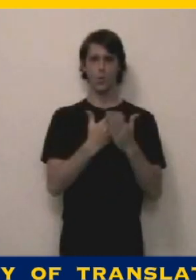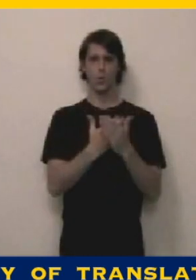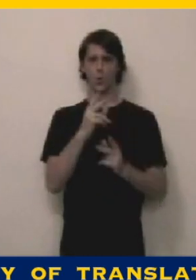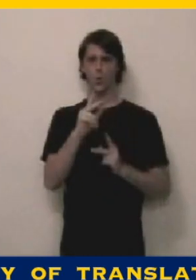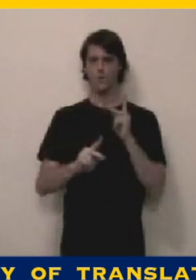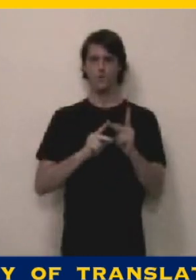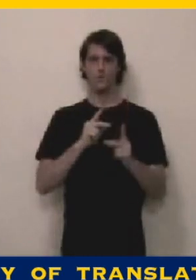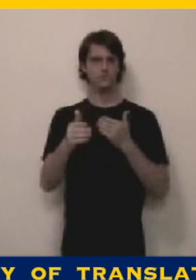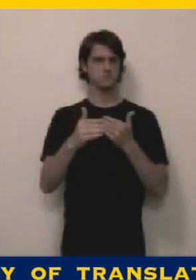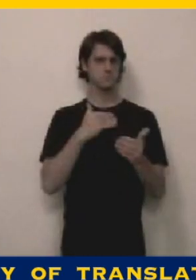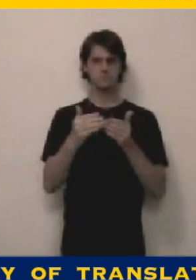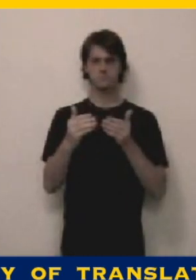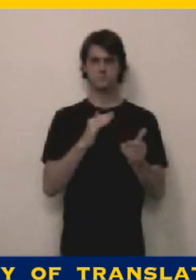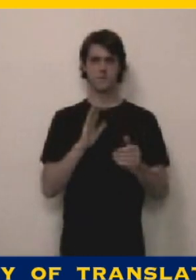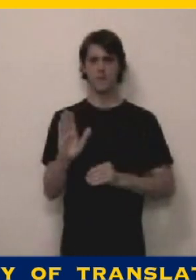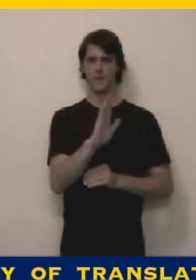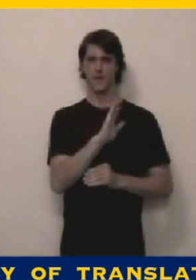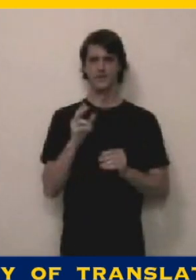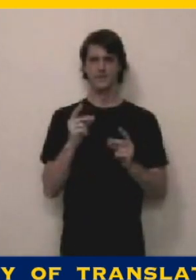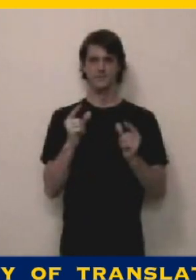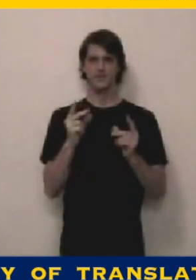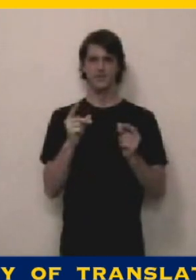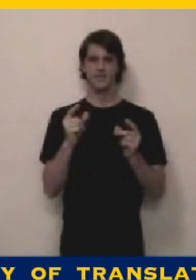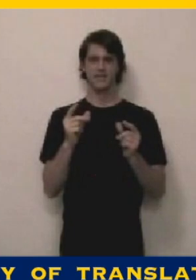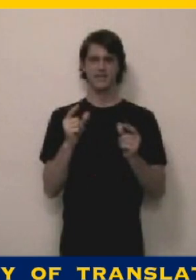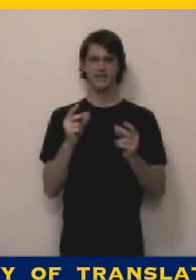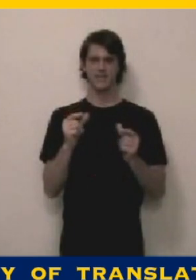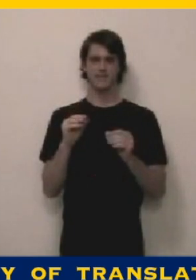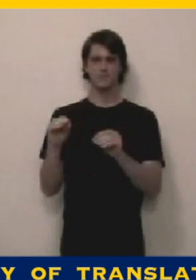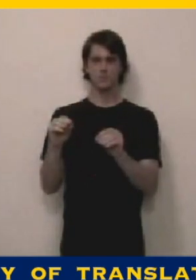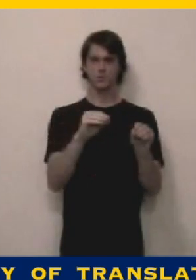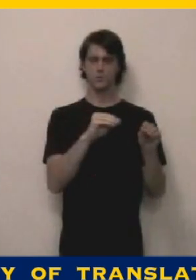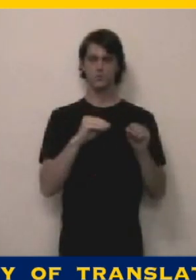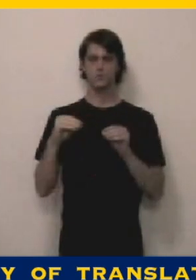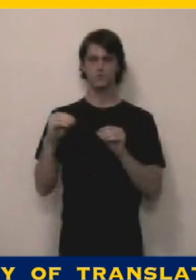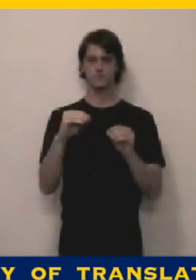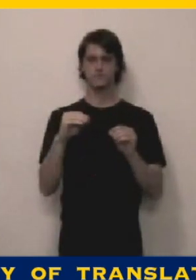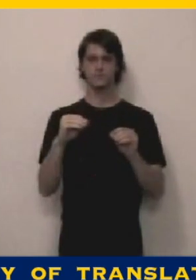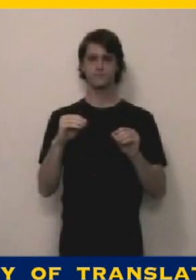at different constant speeds is the Lorentz transformation.